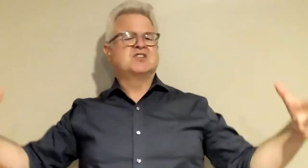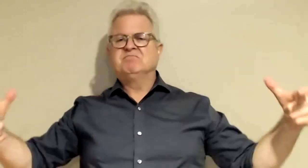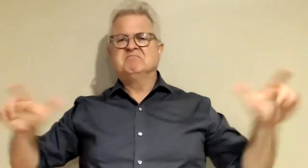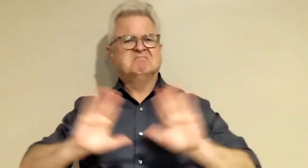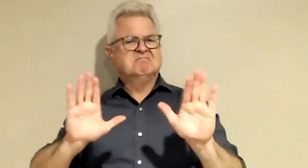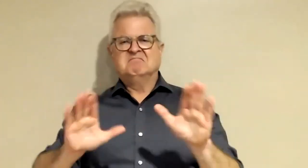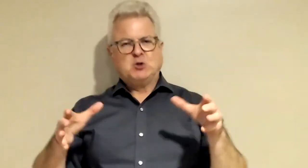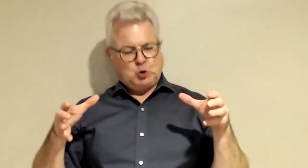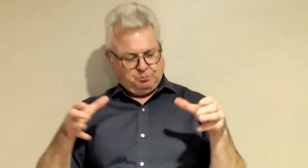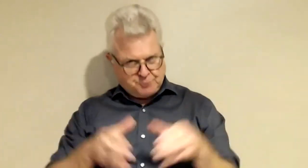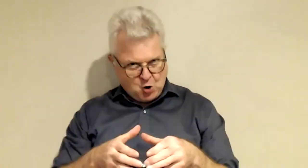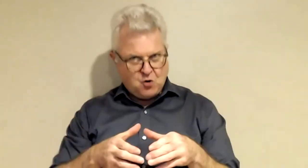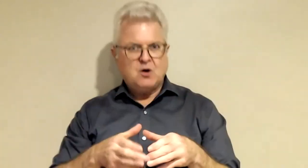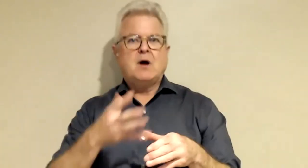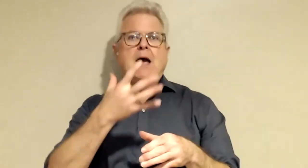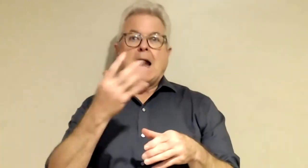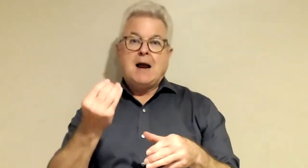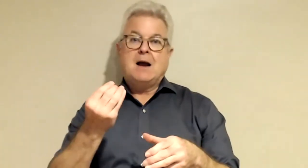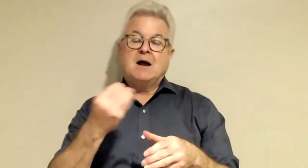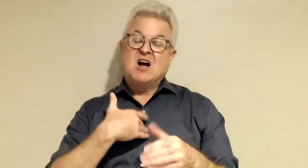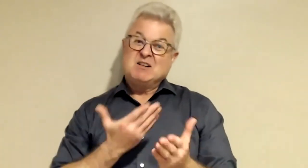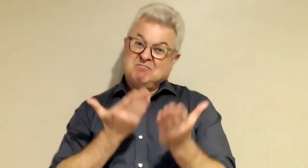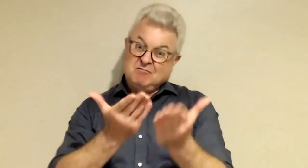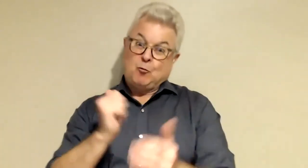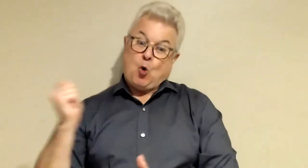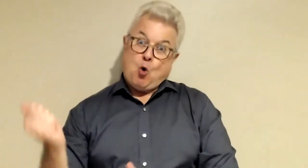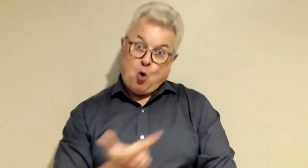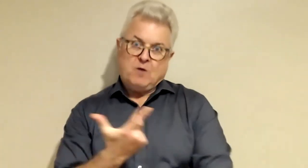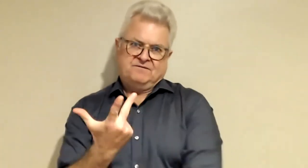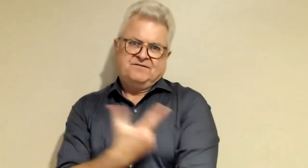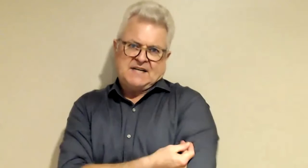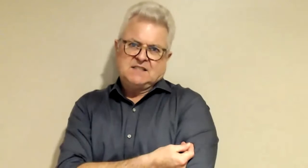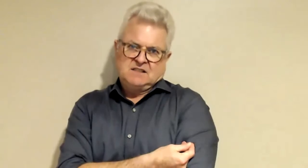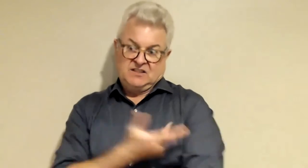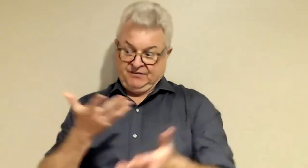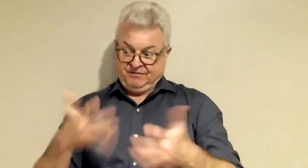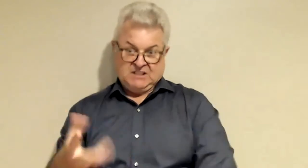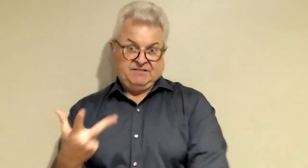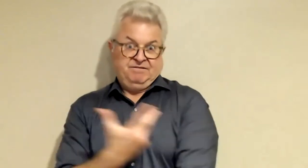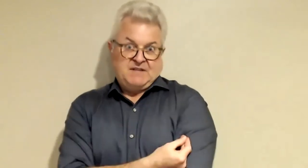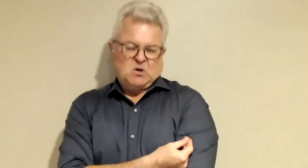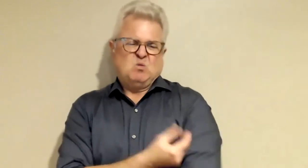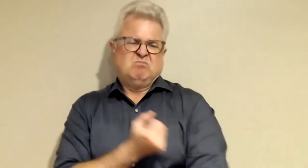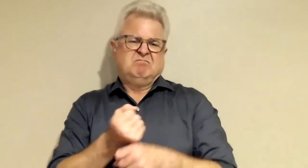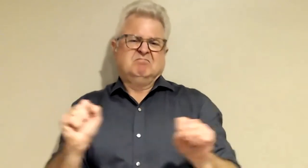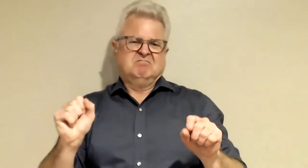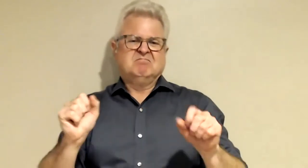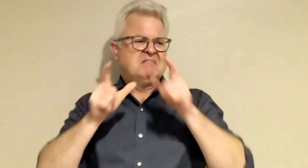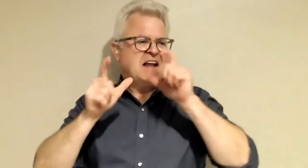gatherings small, not too large, keep them small. And I recommend that everyone that you have at your gathering be the ones that